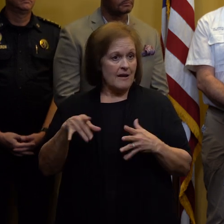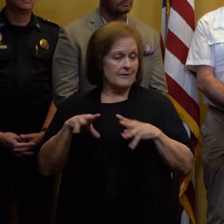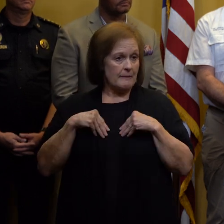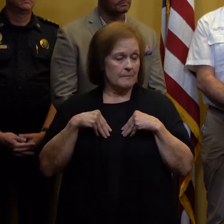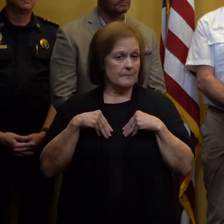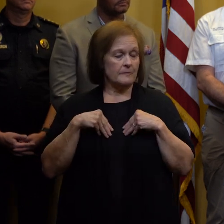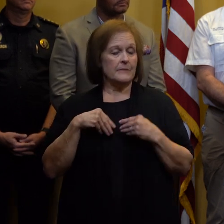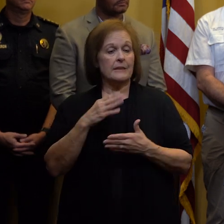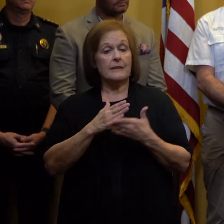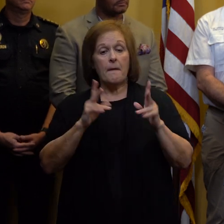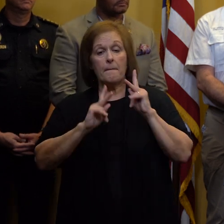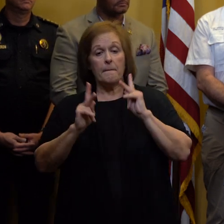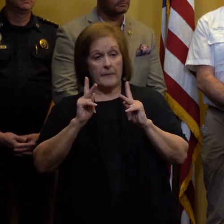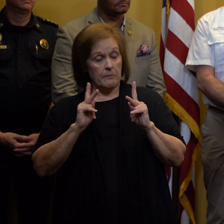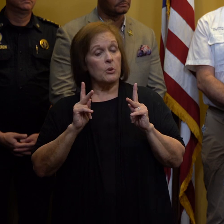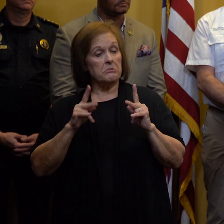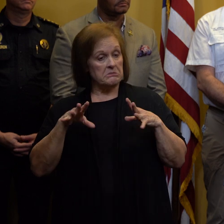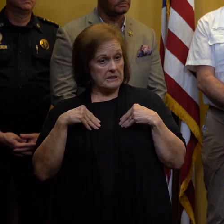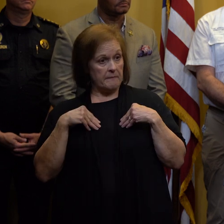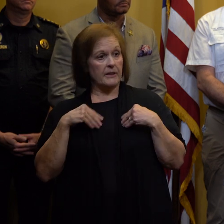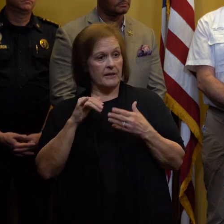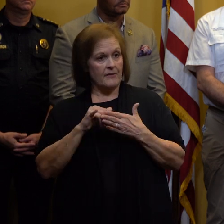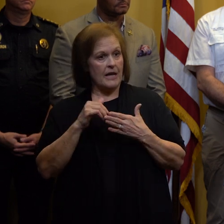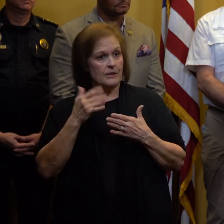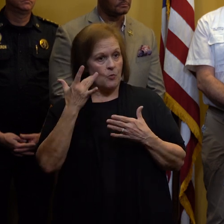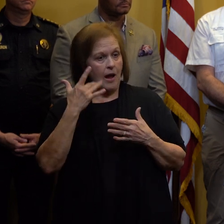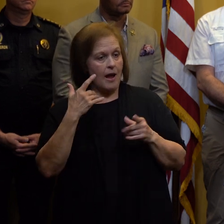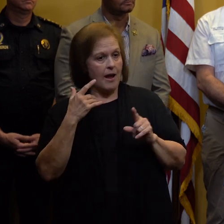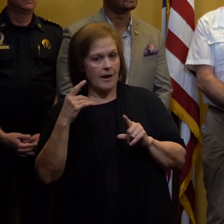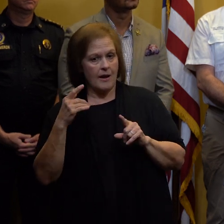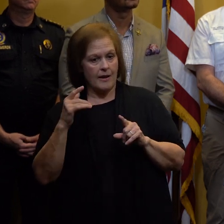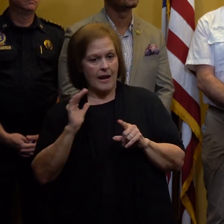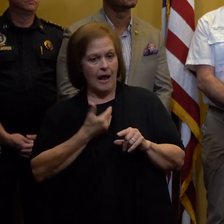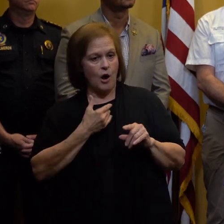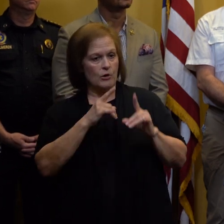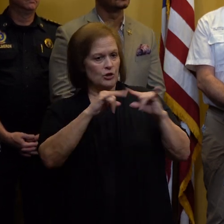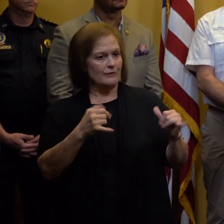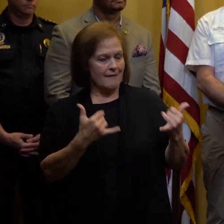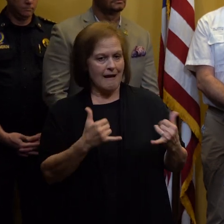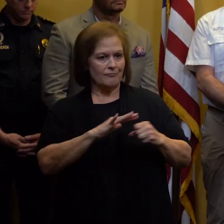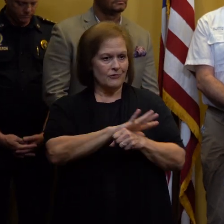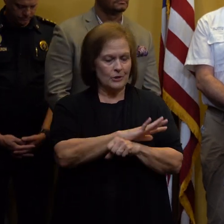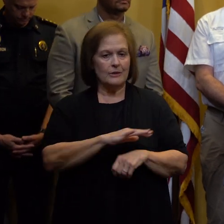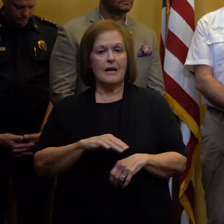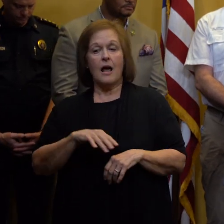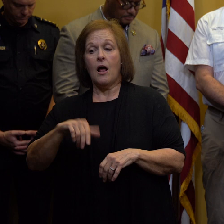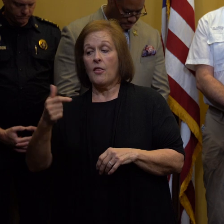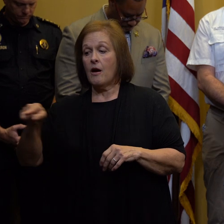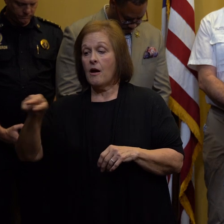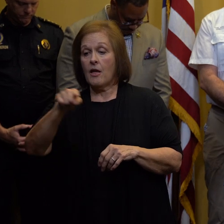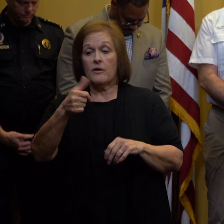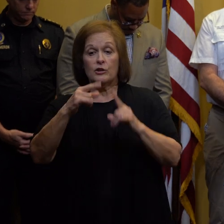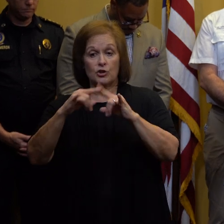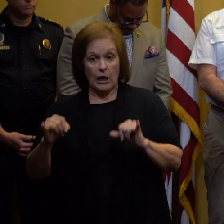Some persons have taken us up on it, hence the reason why our Lowberry shelter is almost at capacity. other shelters have been stepping up to